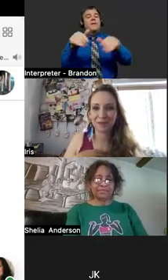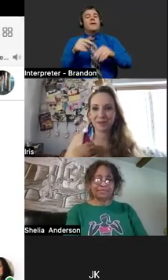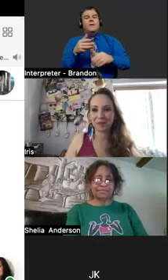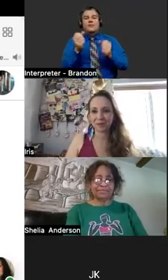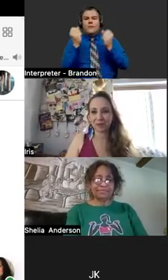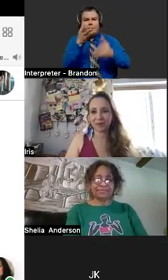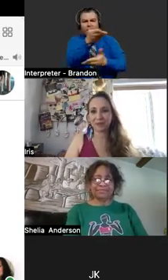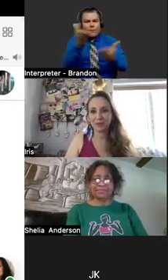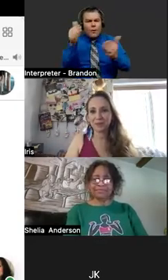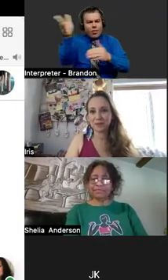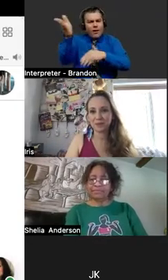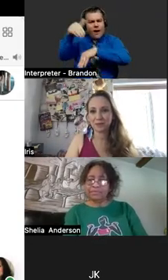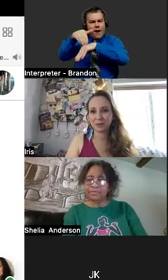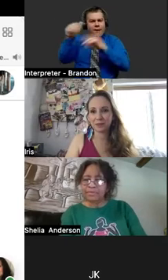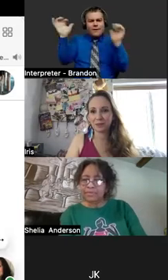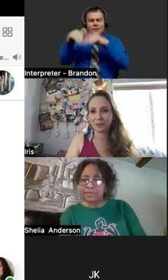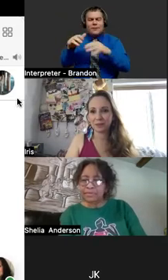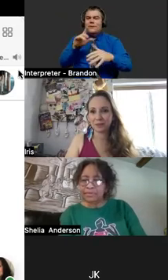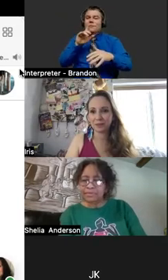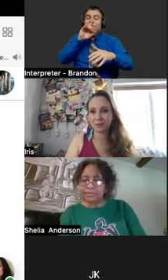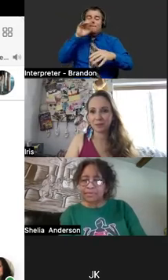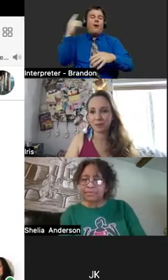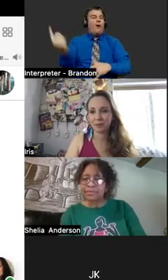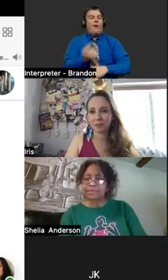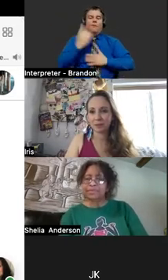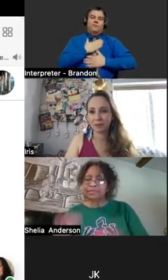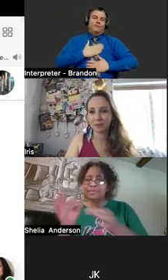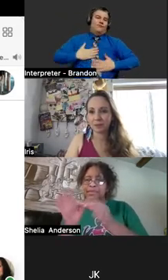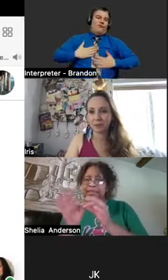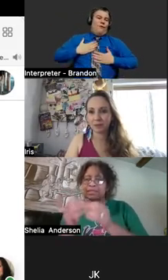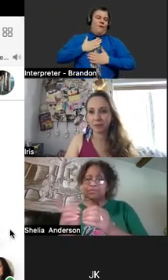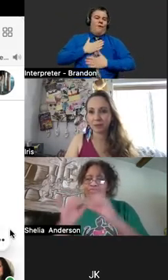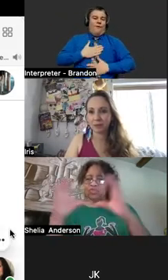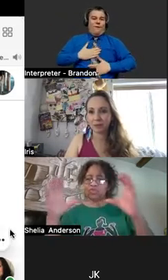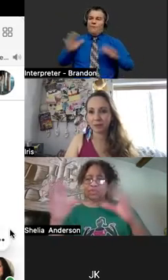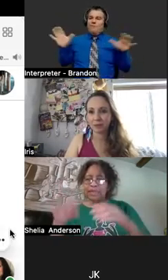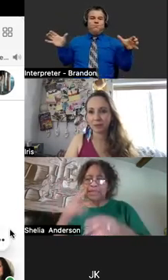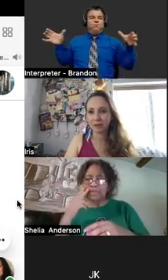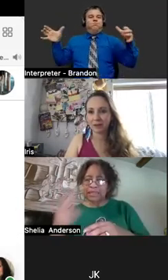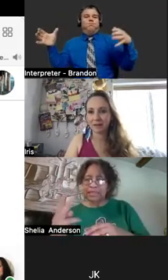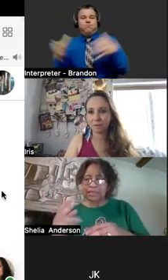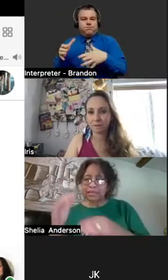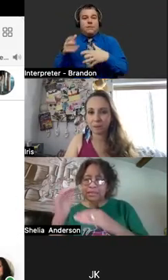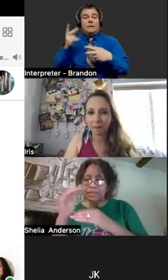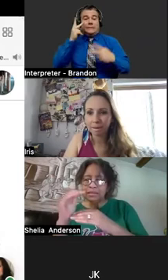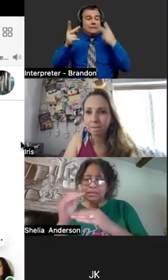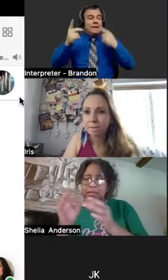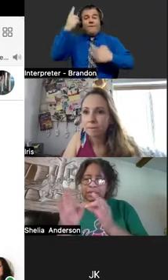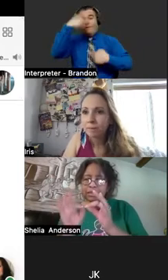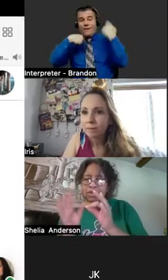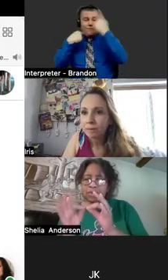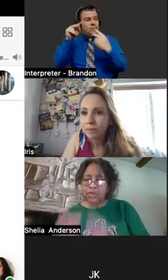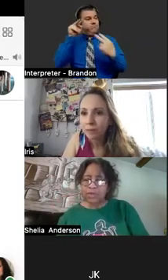convention, it's always such a joy to get together, see each other face to face. I just felt so much